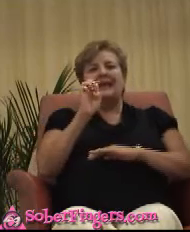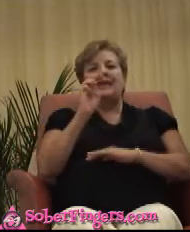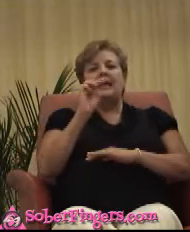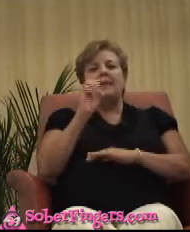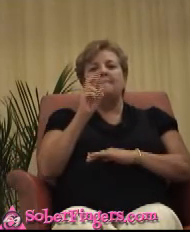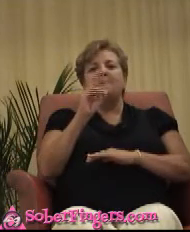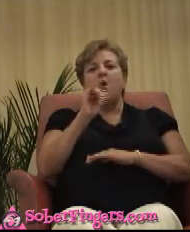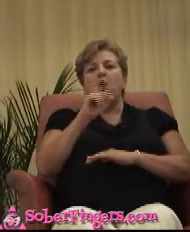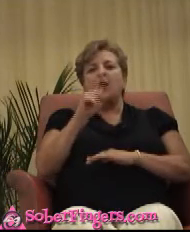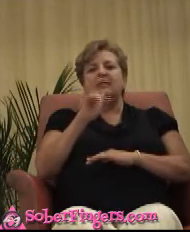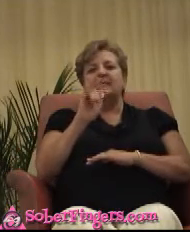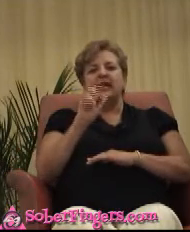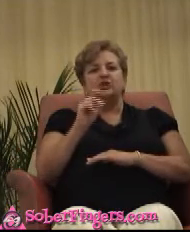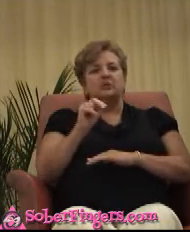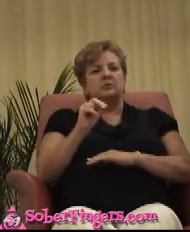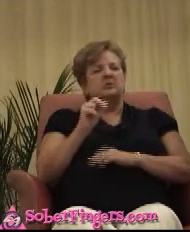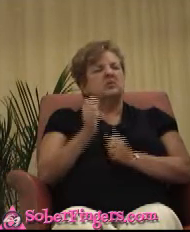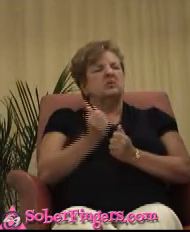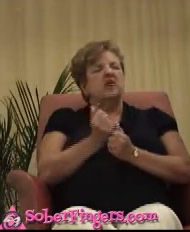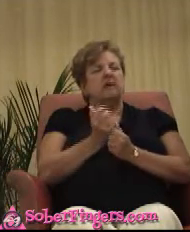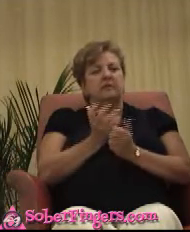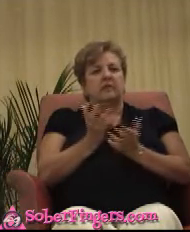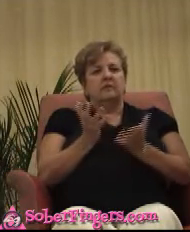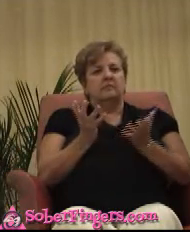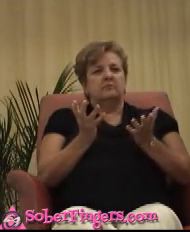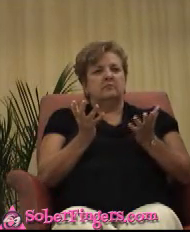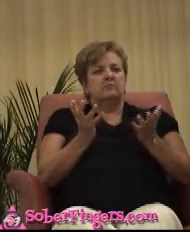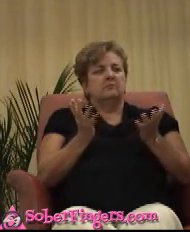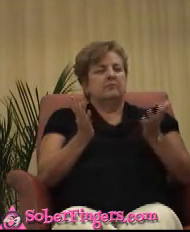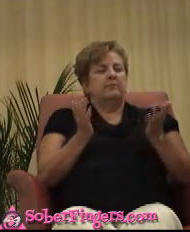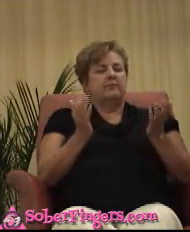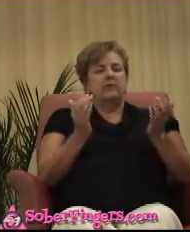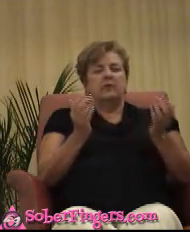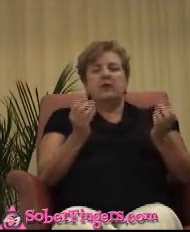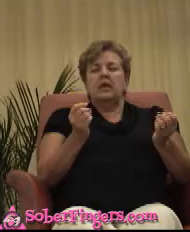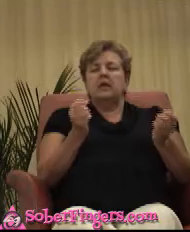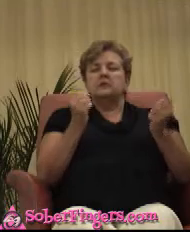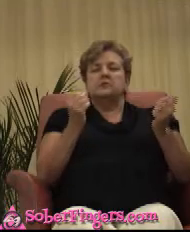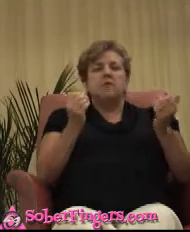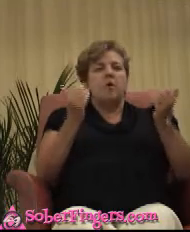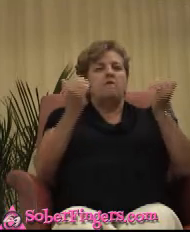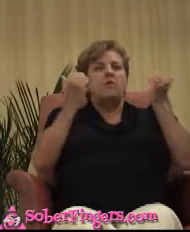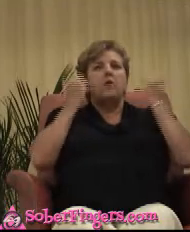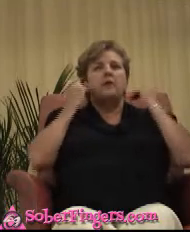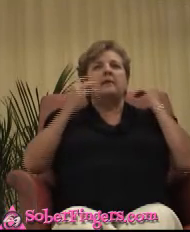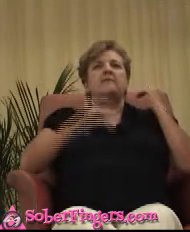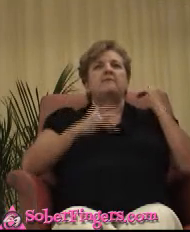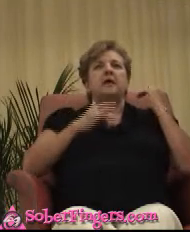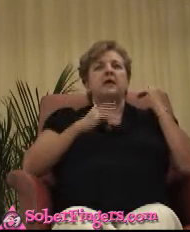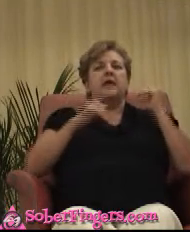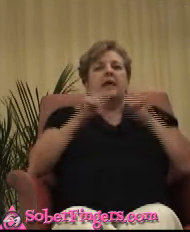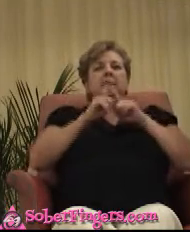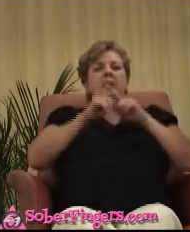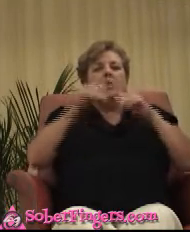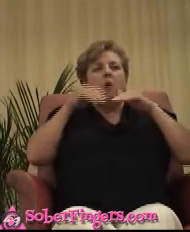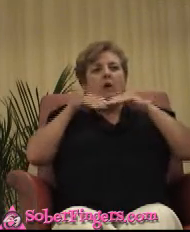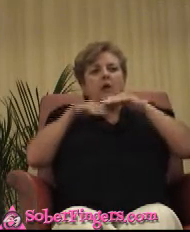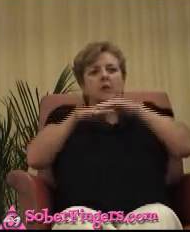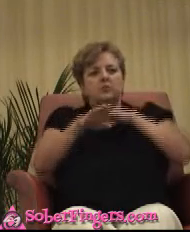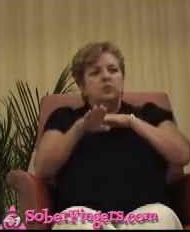absolutely all of that. The instant overwhelming feeling that I experienced as I walked into the arms of